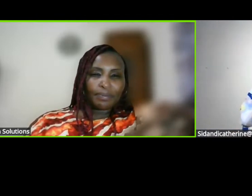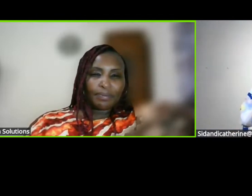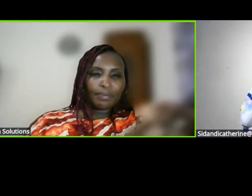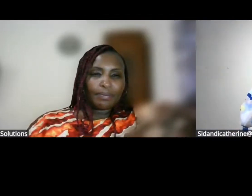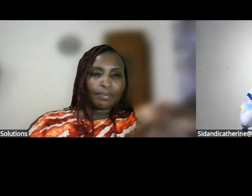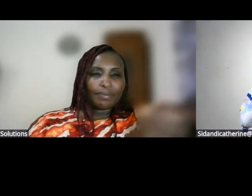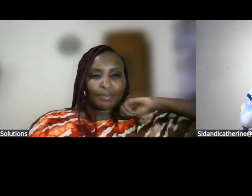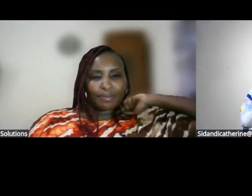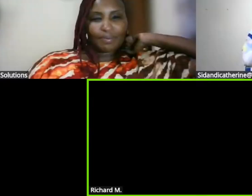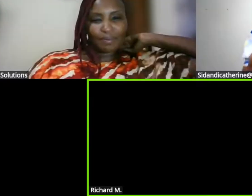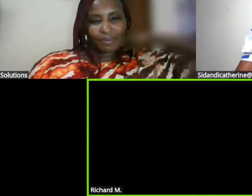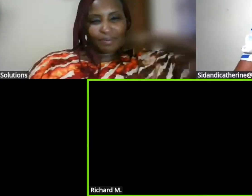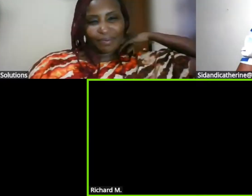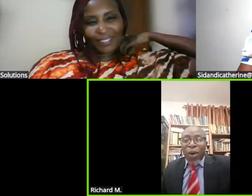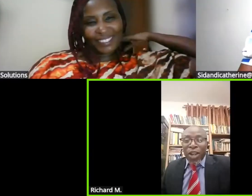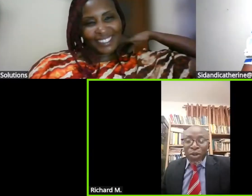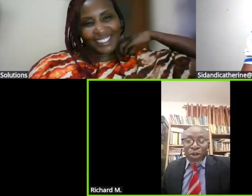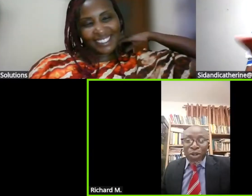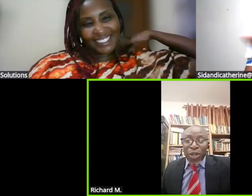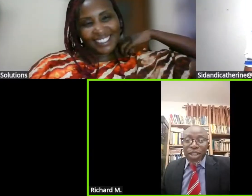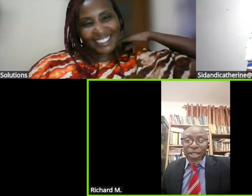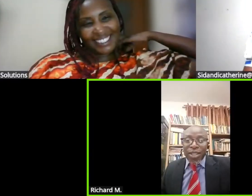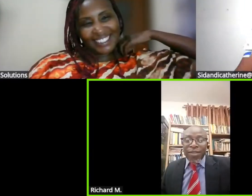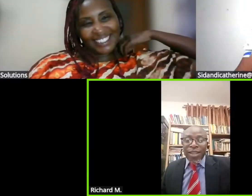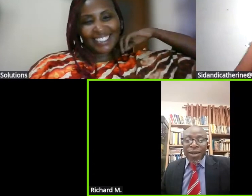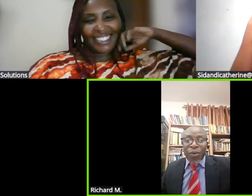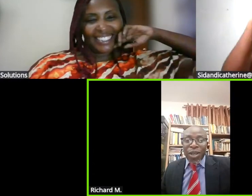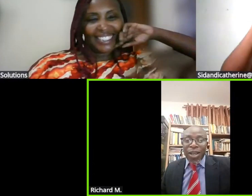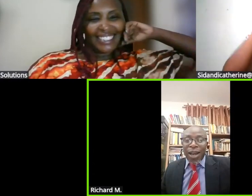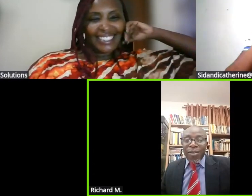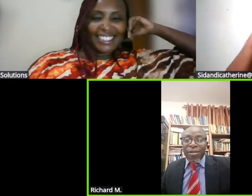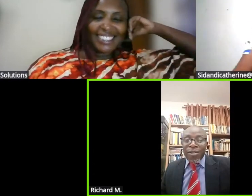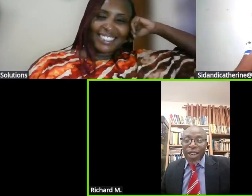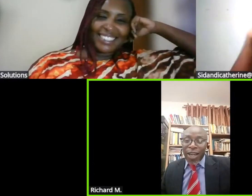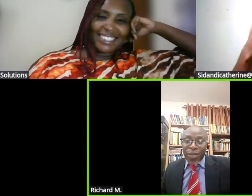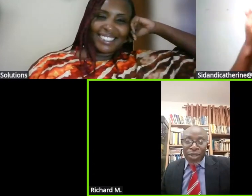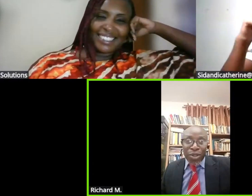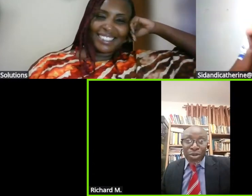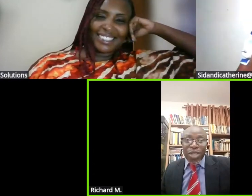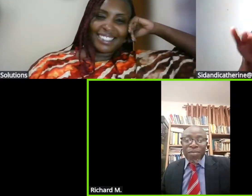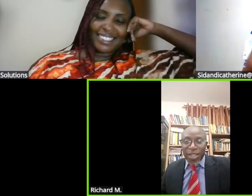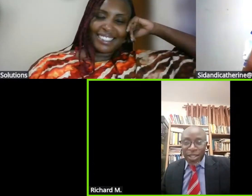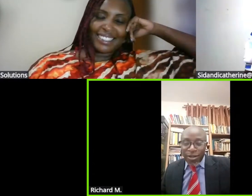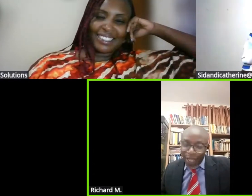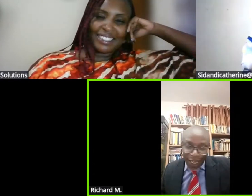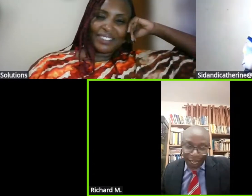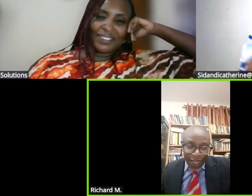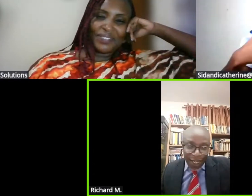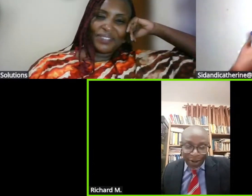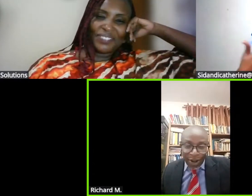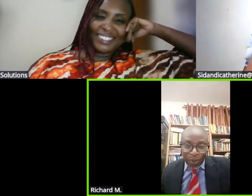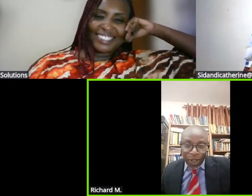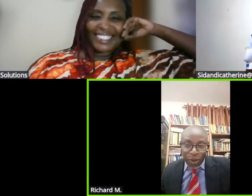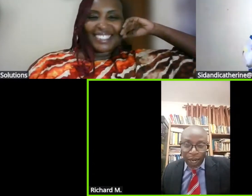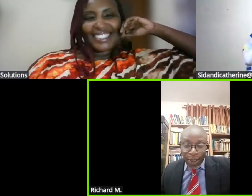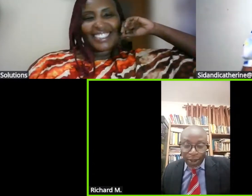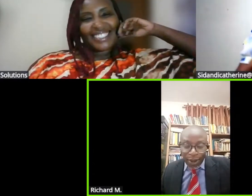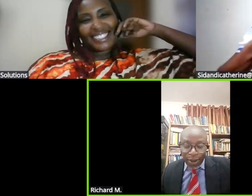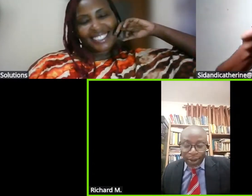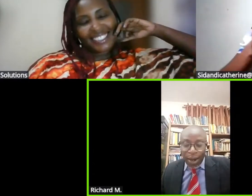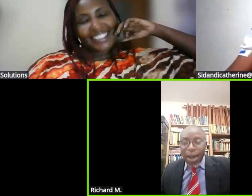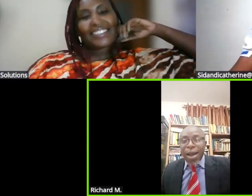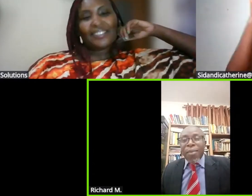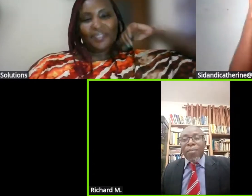Good evening, moderator of choice. How are you doing this evening? We are very happy to demystify learning and development